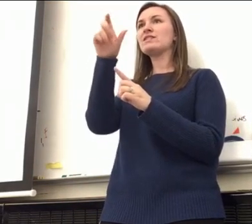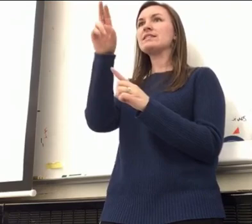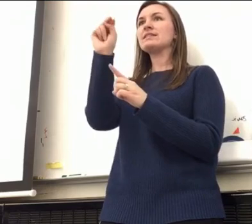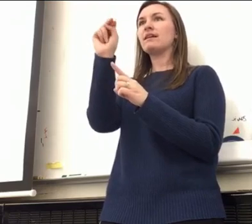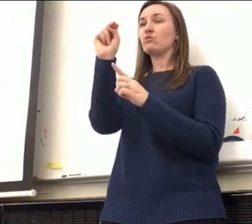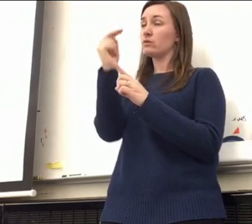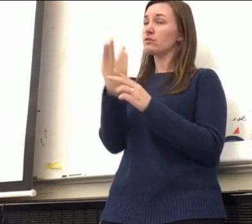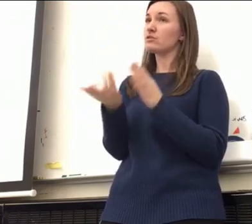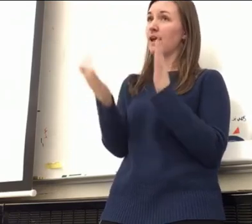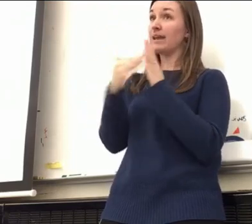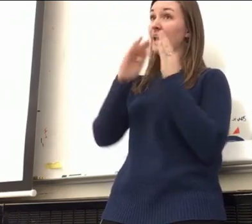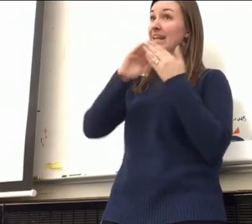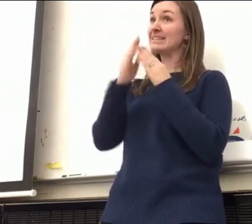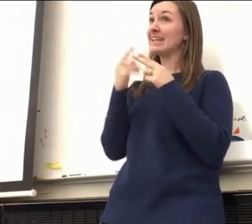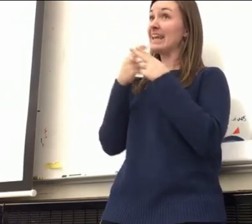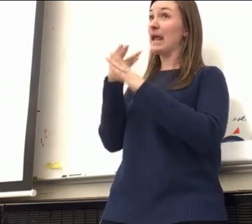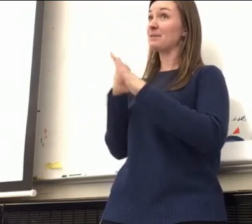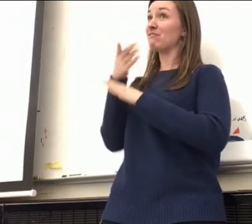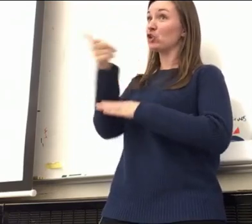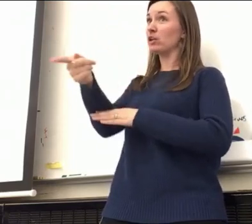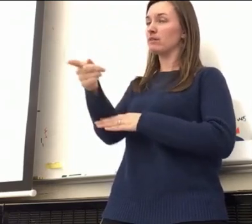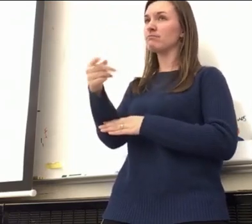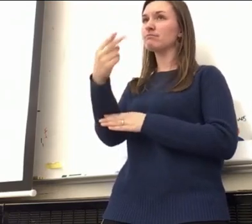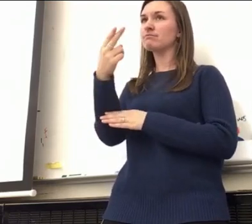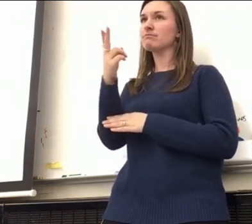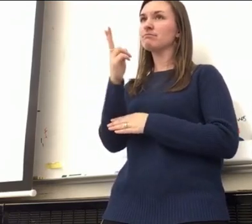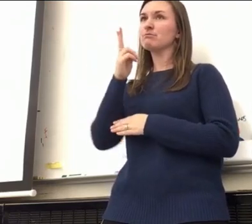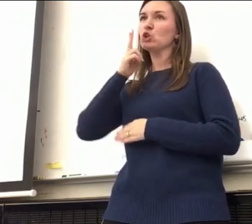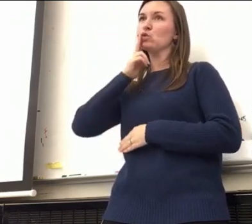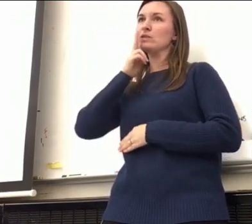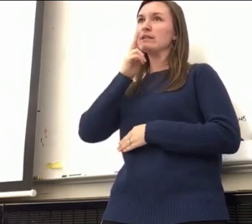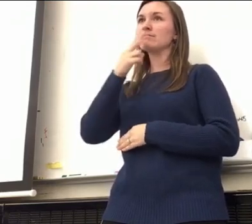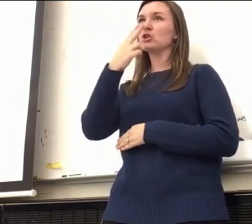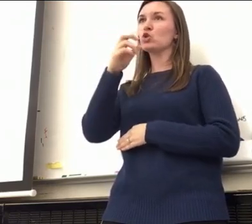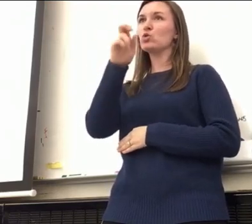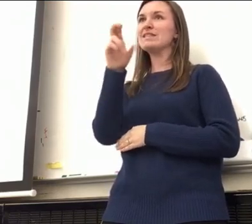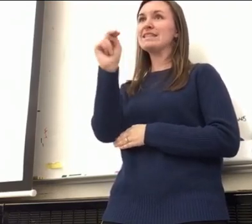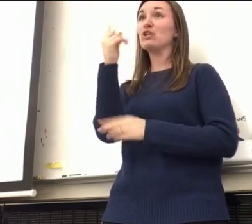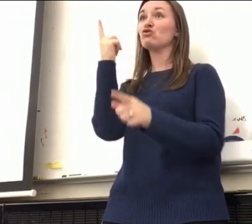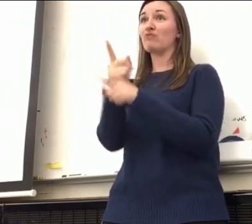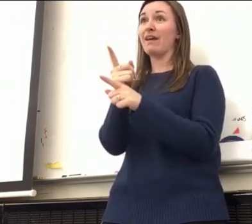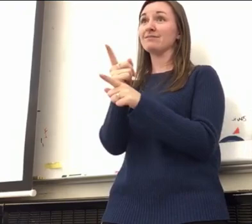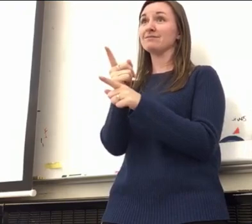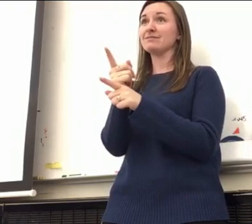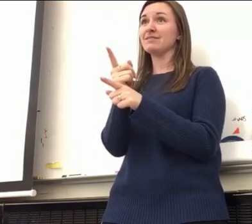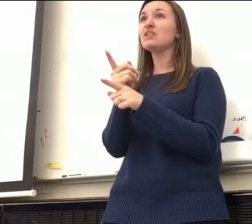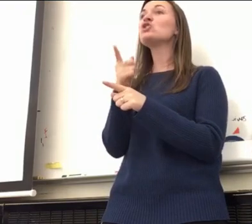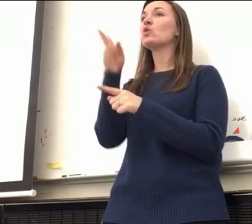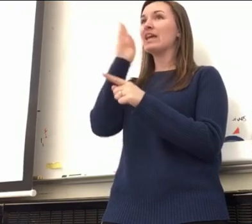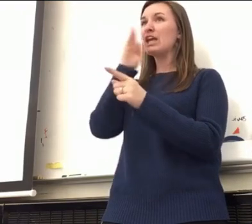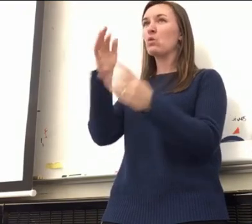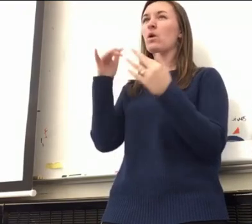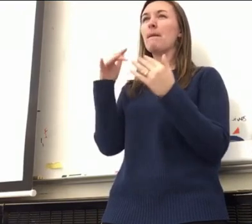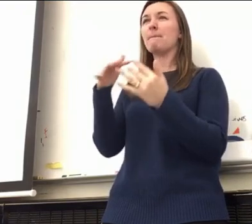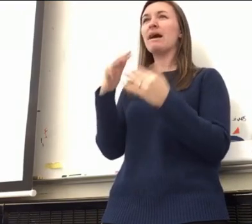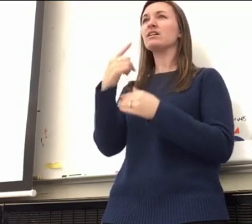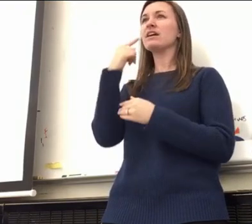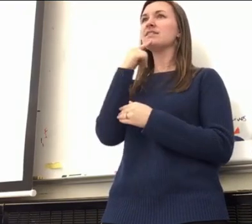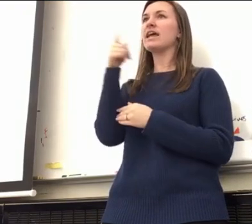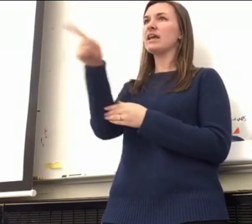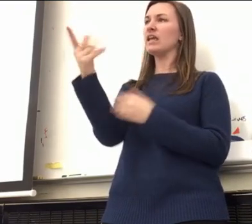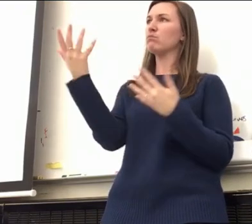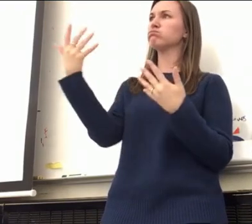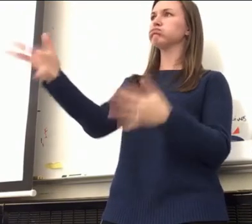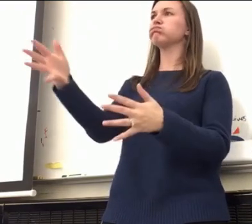Sam, Texas. Okay. You're really close, though, every time. So Houston is going to battle at this, and it's going to end the